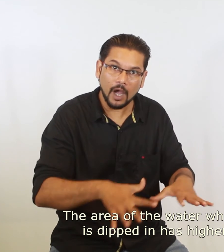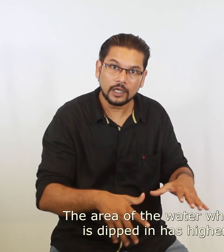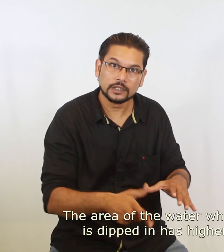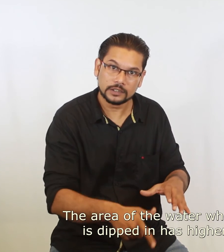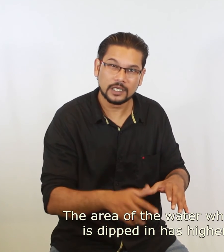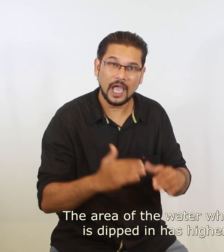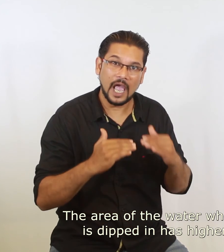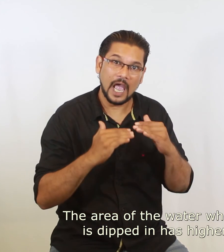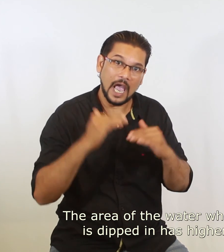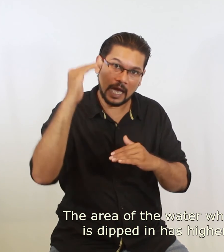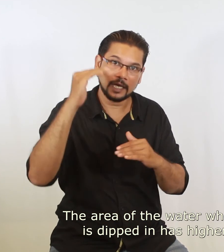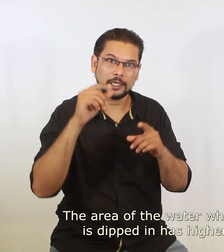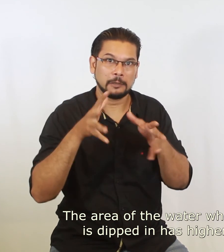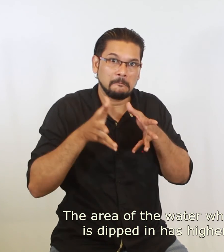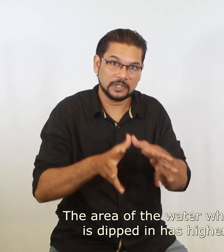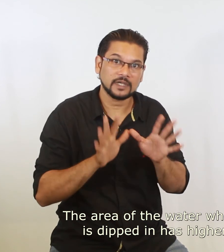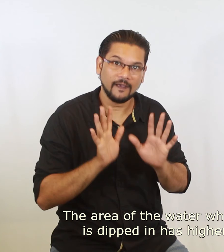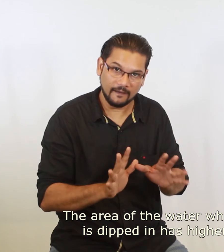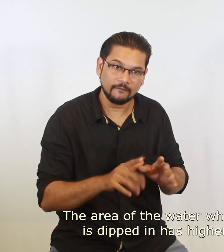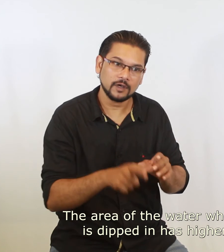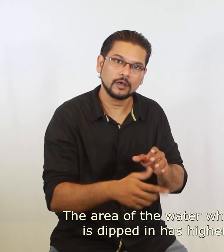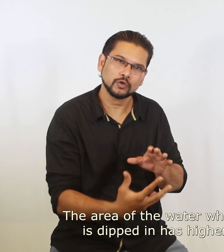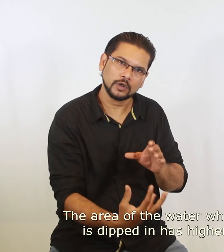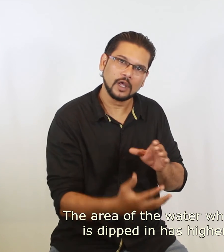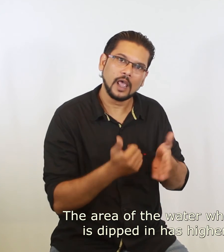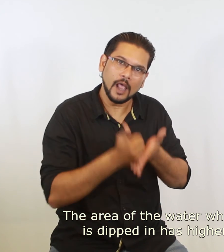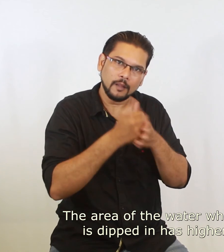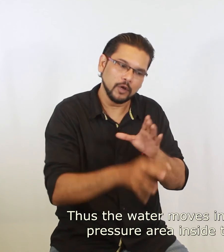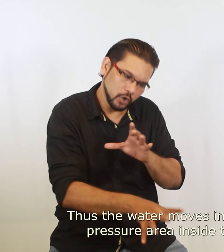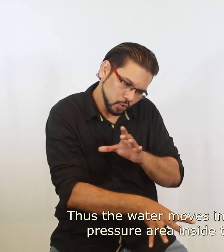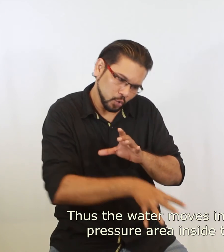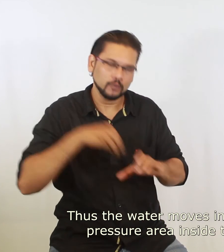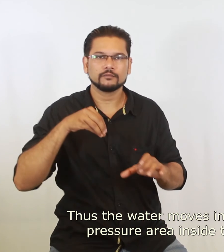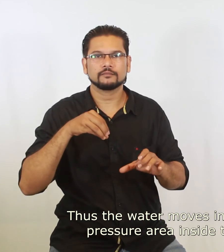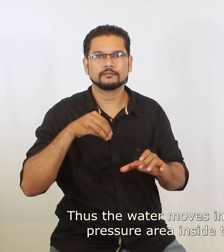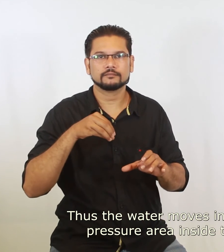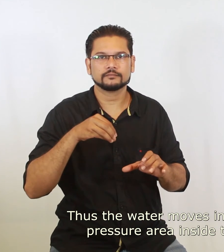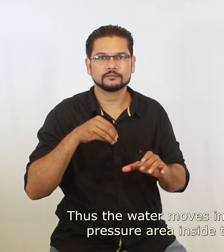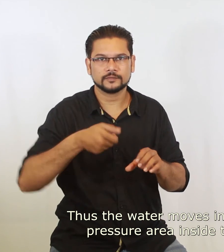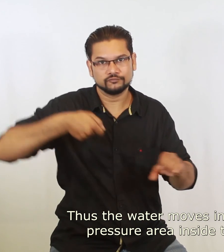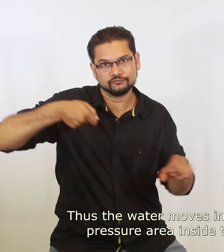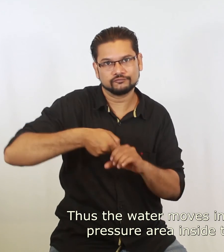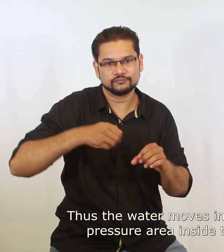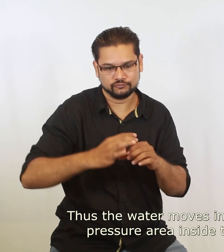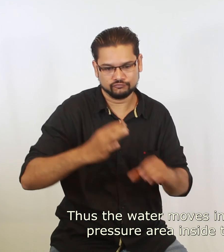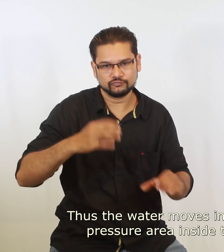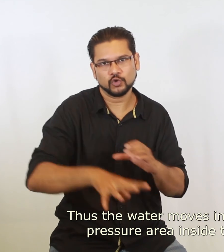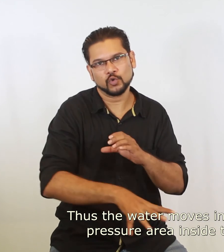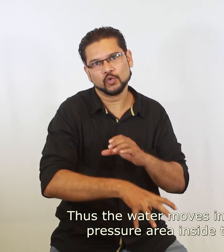The area of the water where the pump is dipped in has higher pressure. Thus, the water moves in